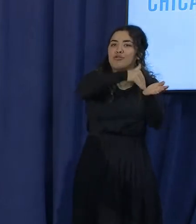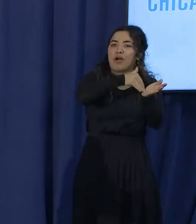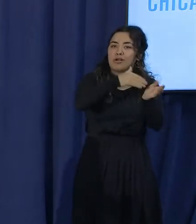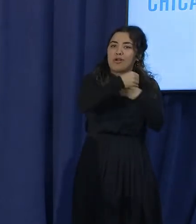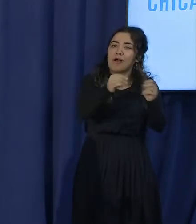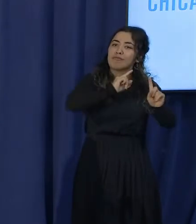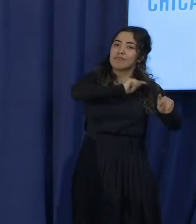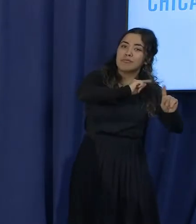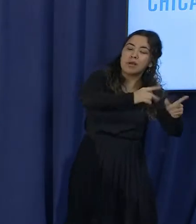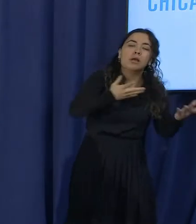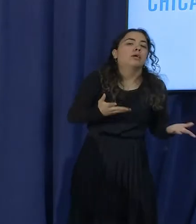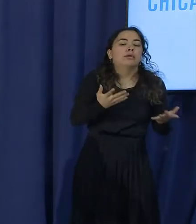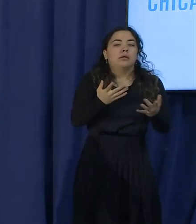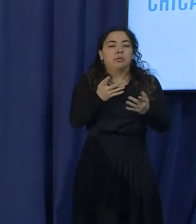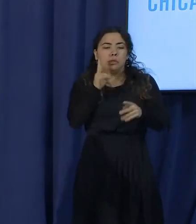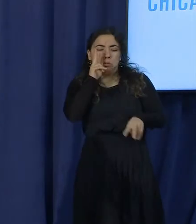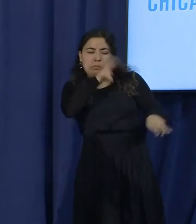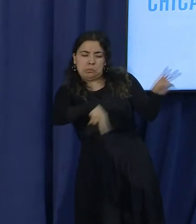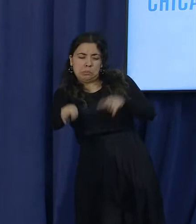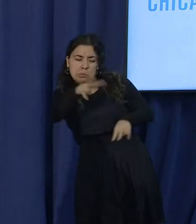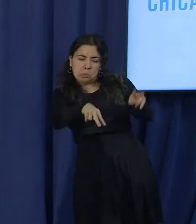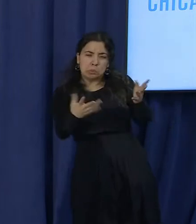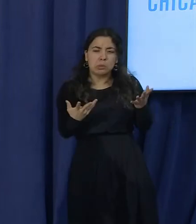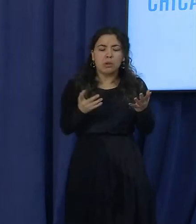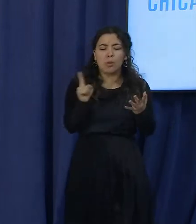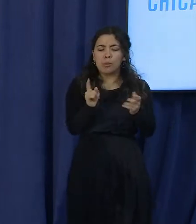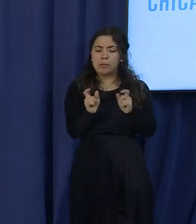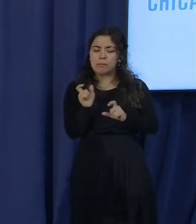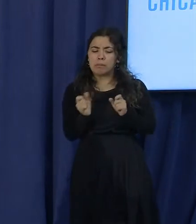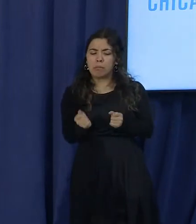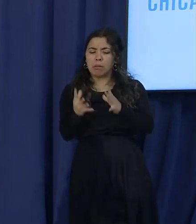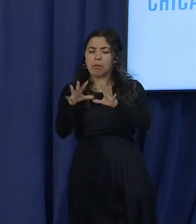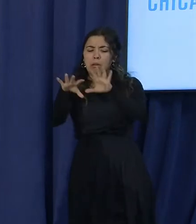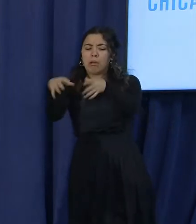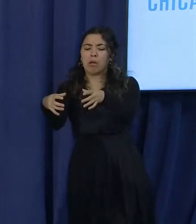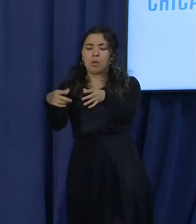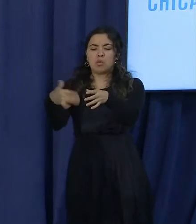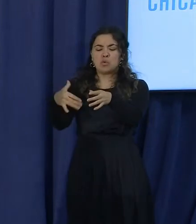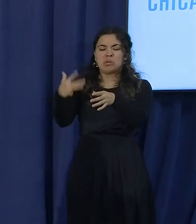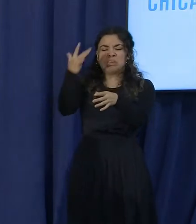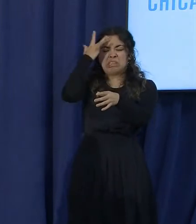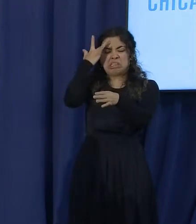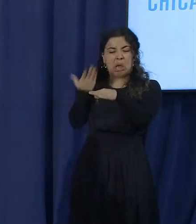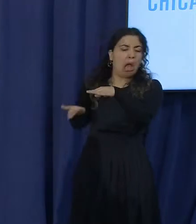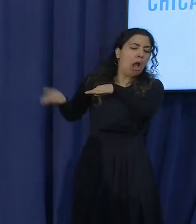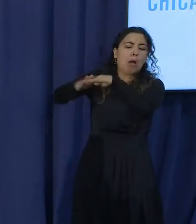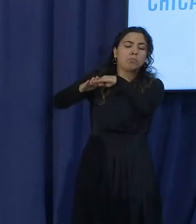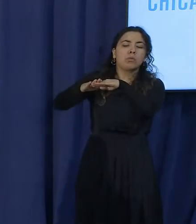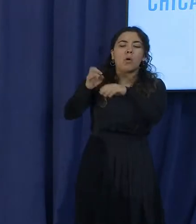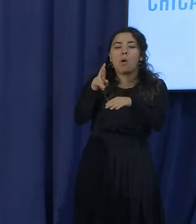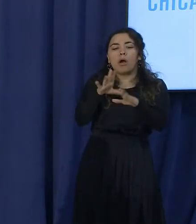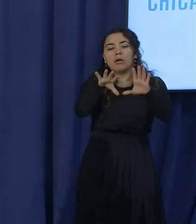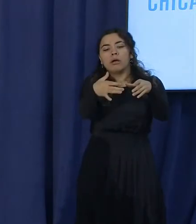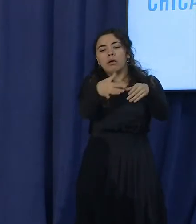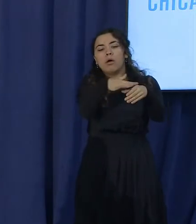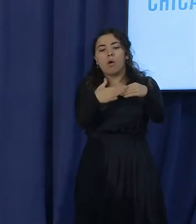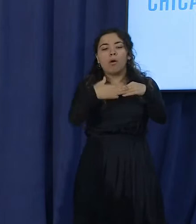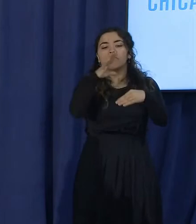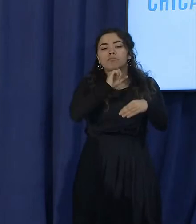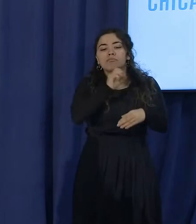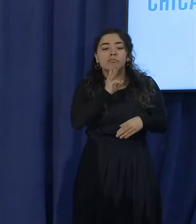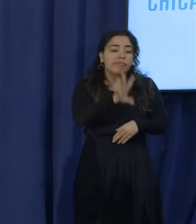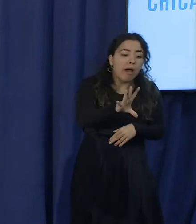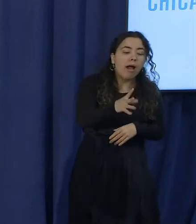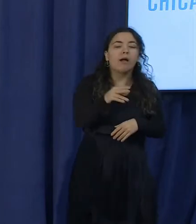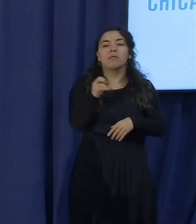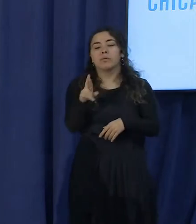It includes epidemiological factors like where do we have a lot of people with high rates of chronic disease and over 65, and then it pulls in our